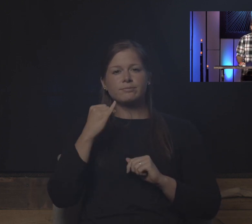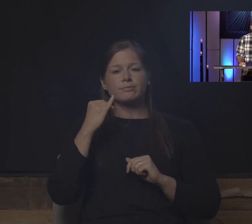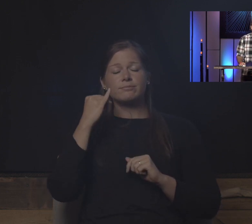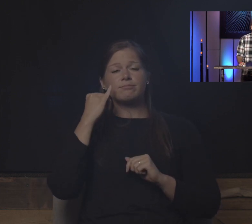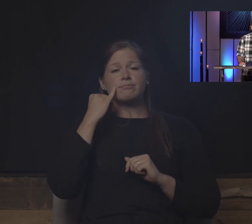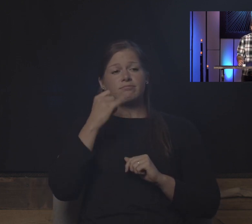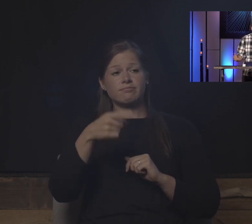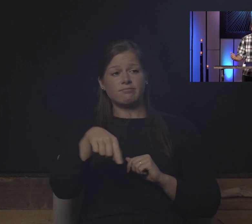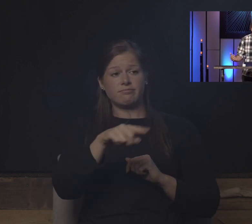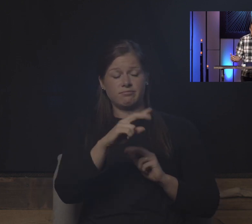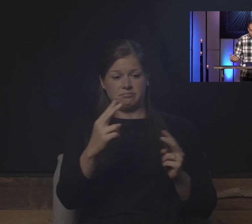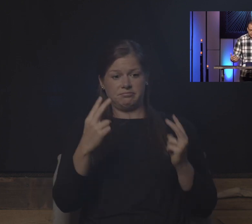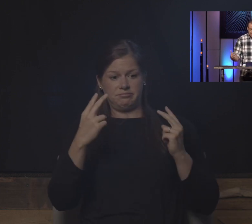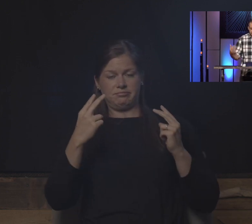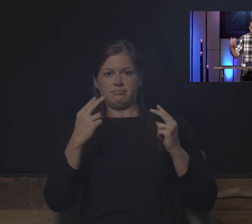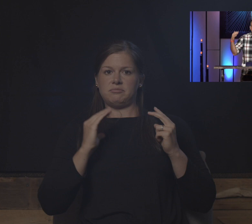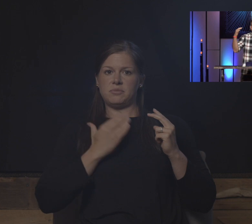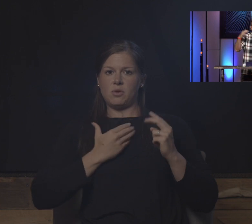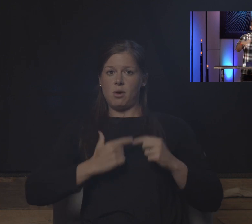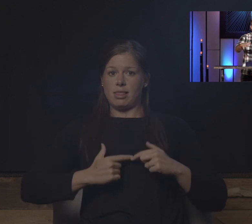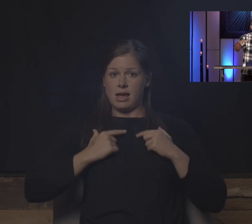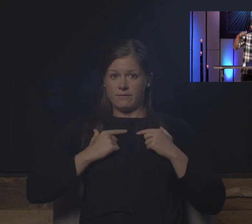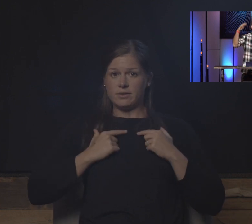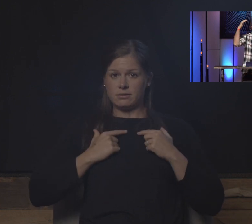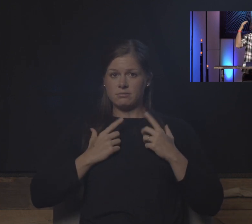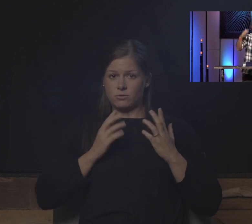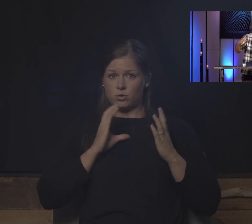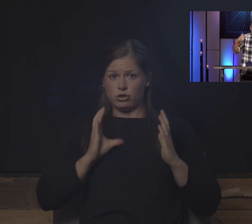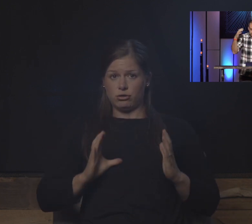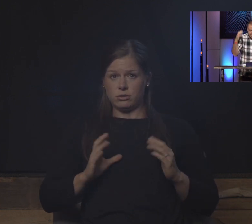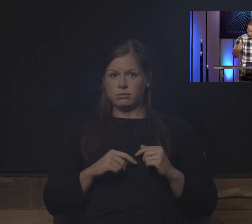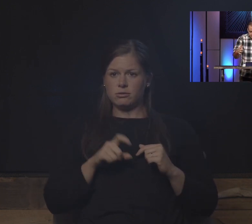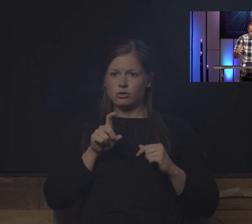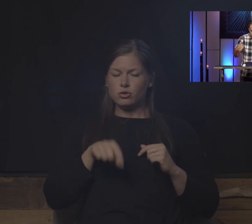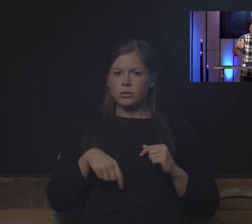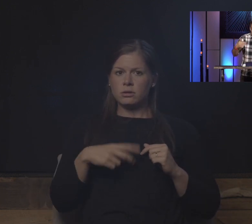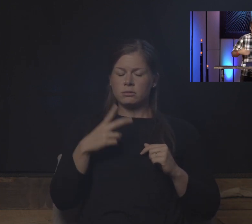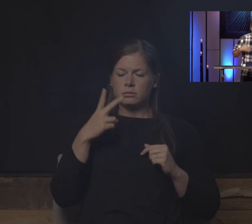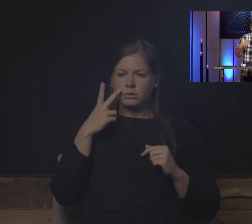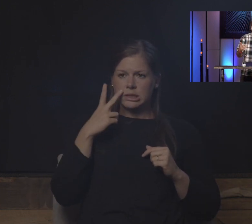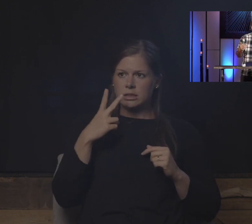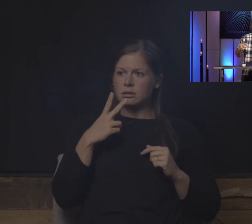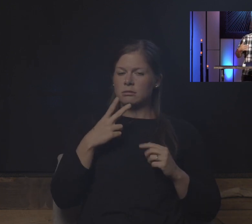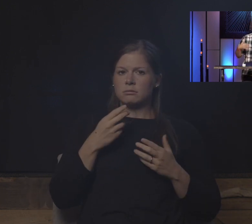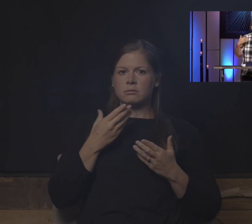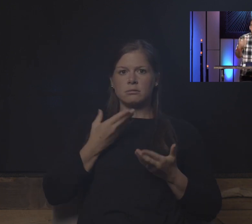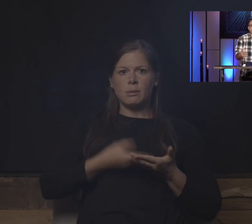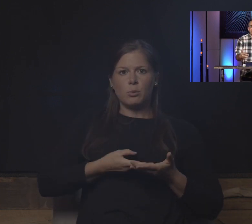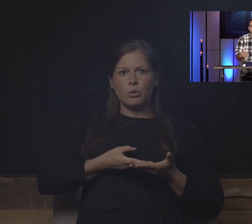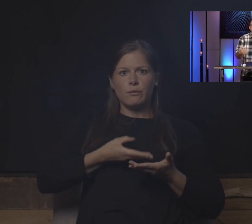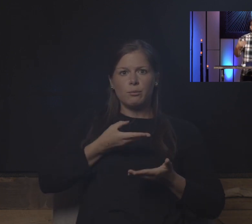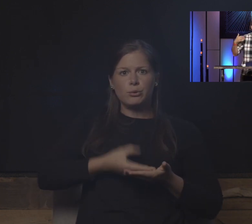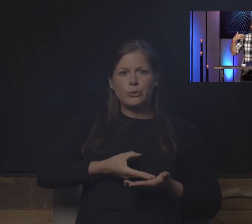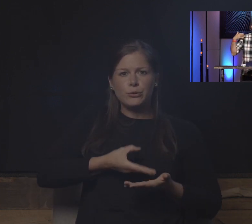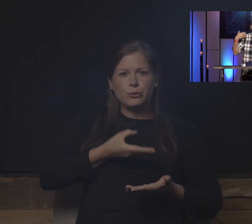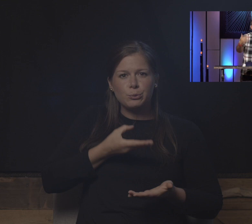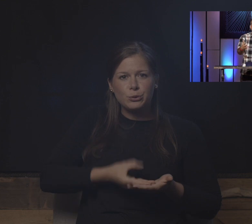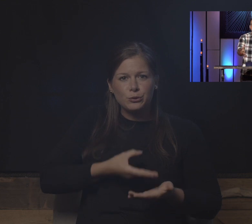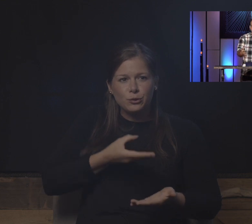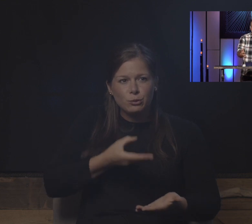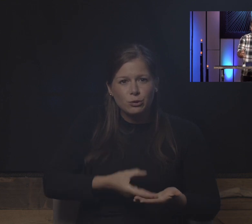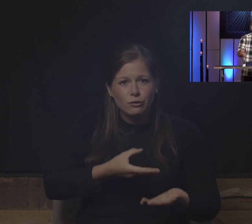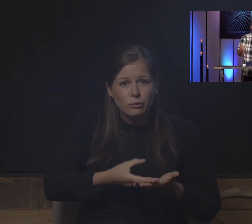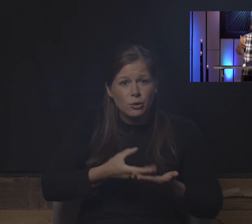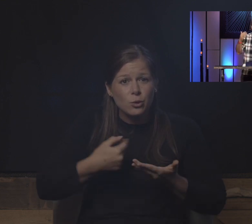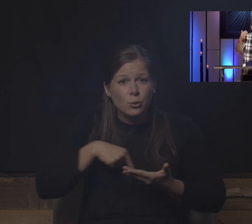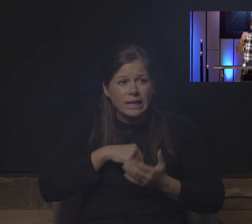lives. Instead, they should have mountains and mountains of evidence that we love them, that we care about them, that we want what's